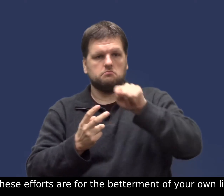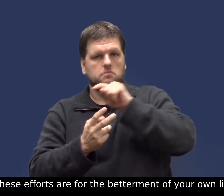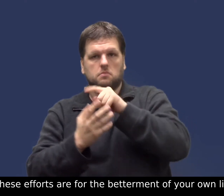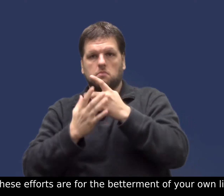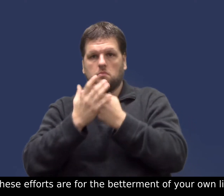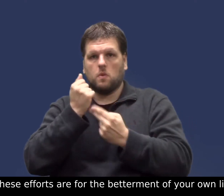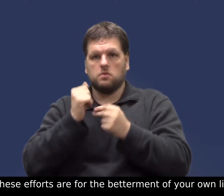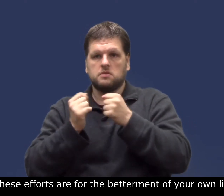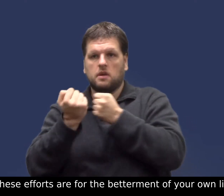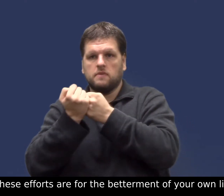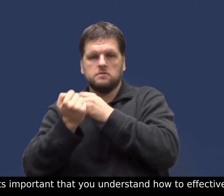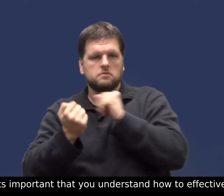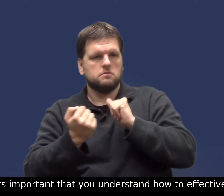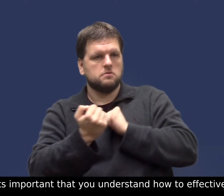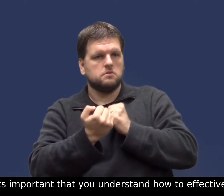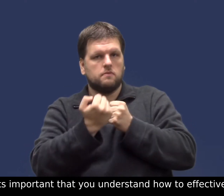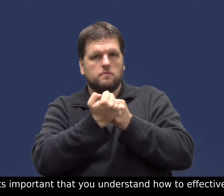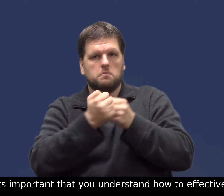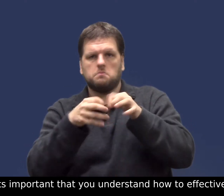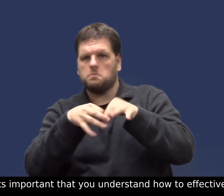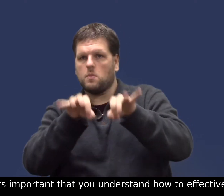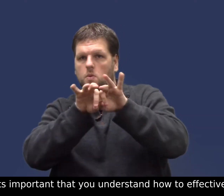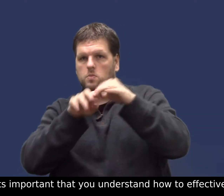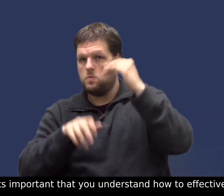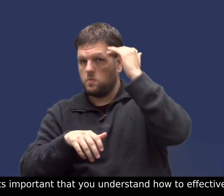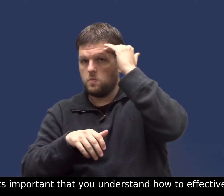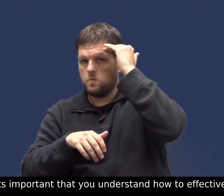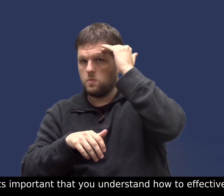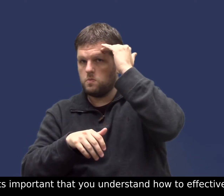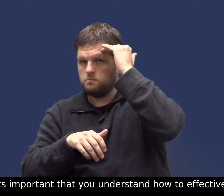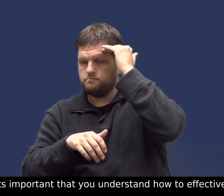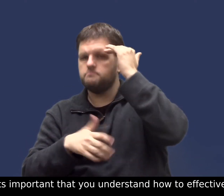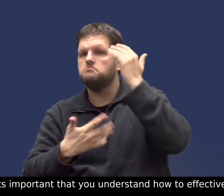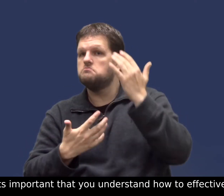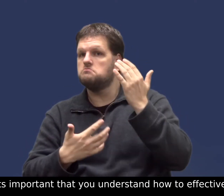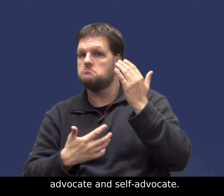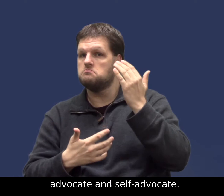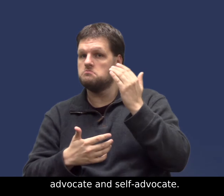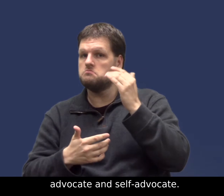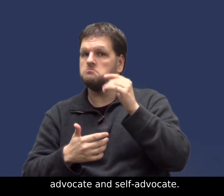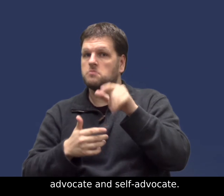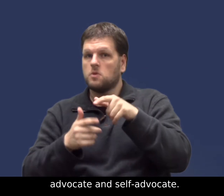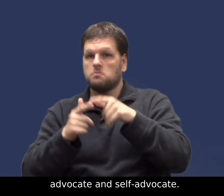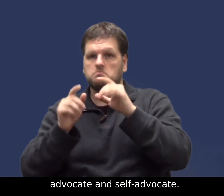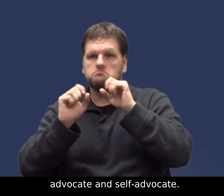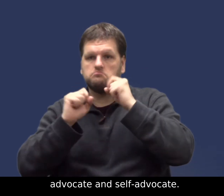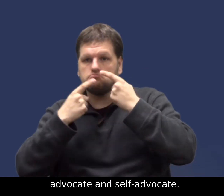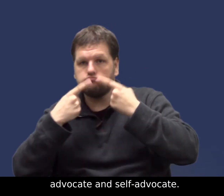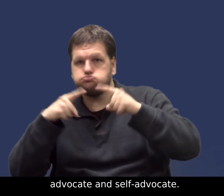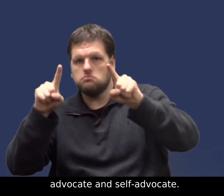own life. It's important that you understand how to effectively advocate and